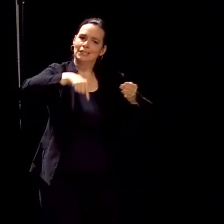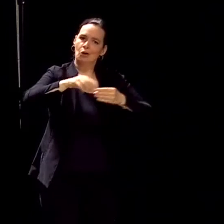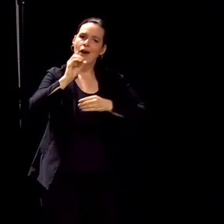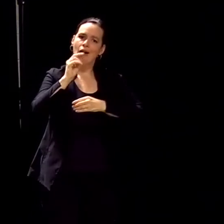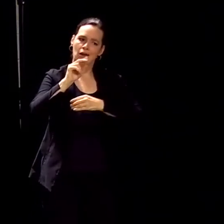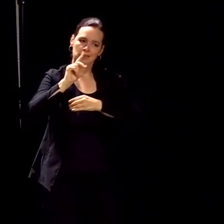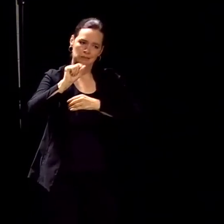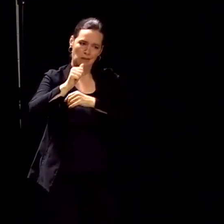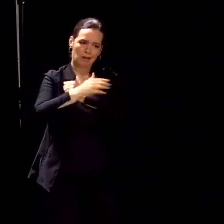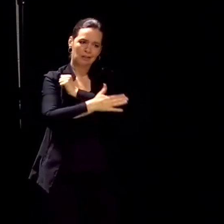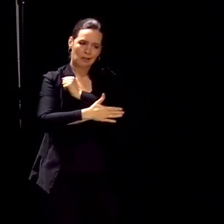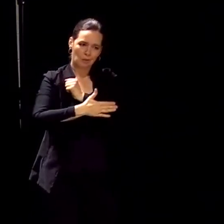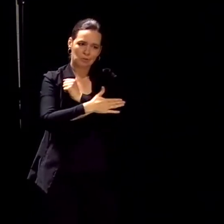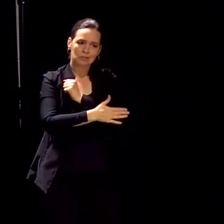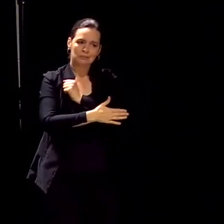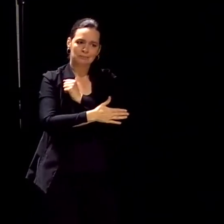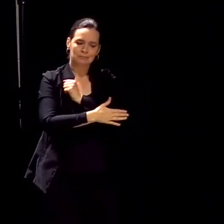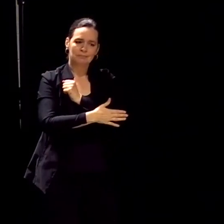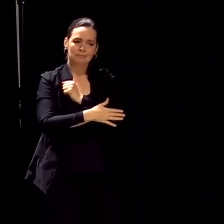and then more.